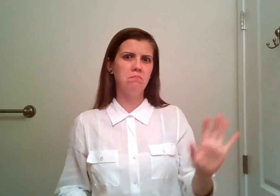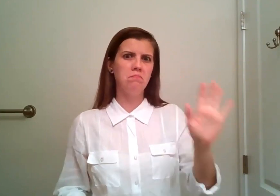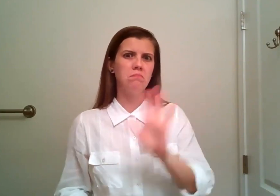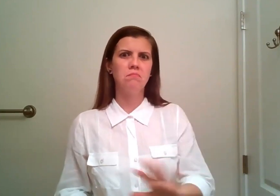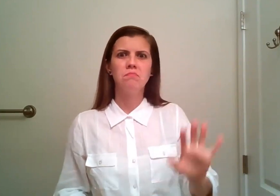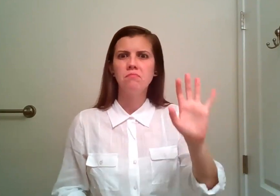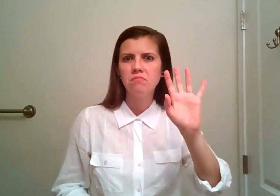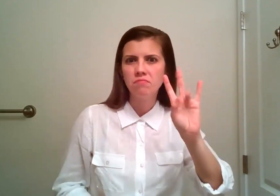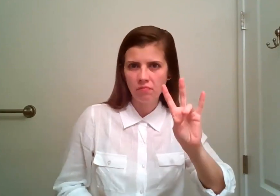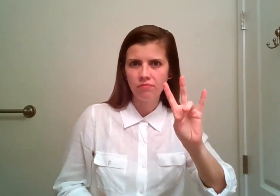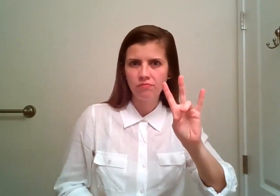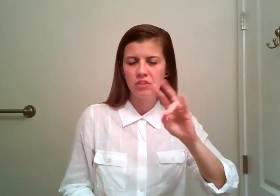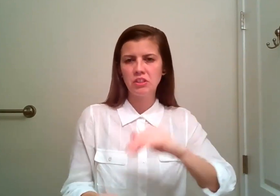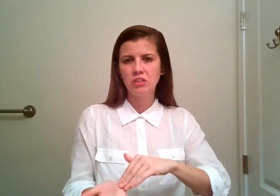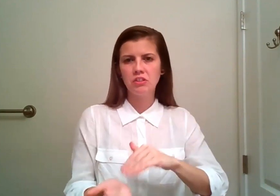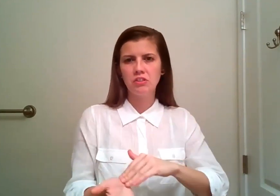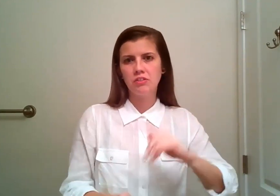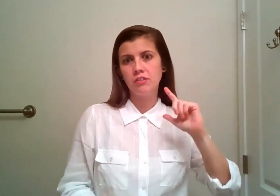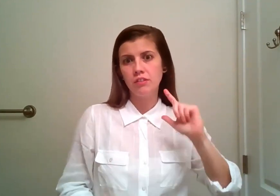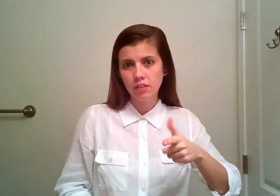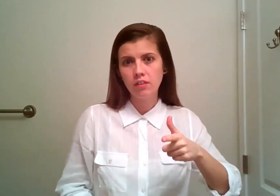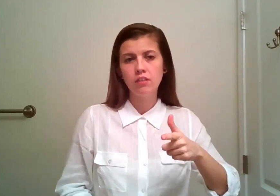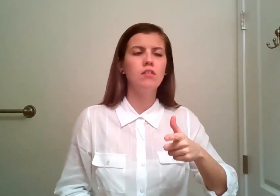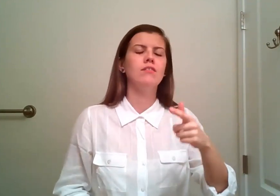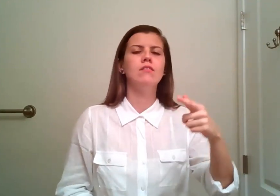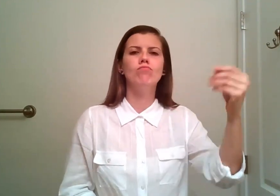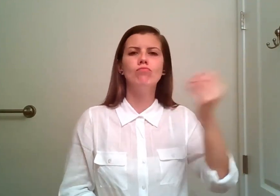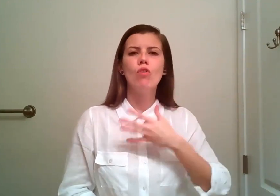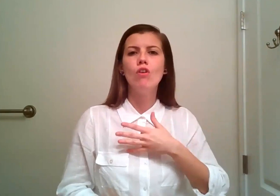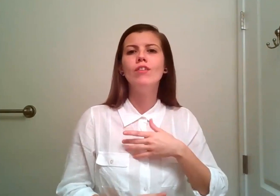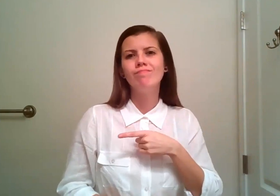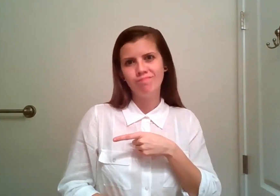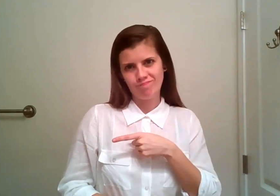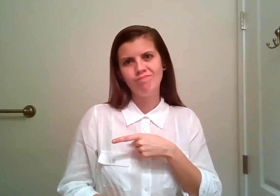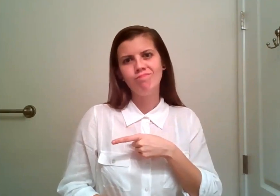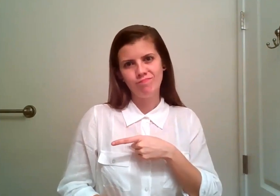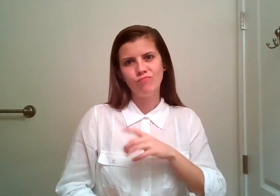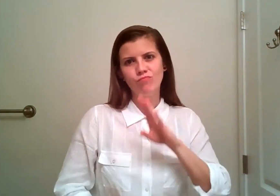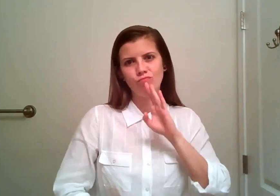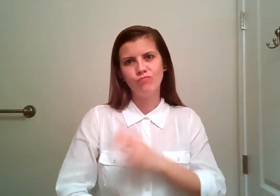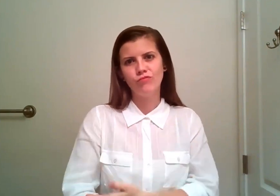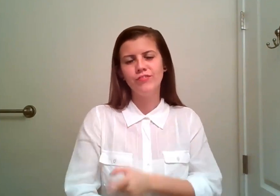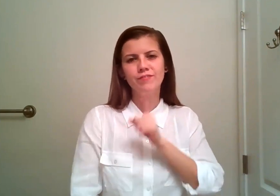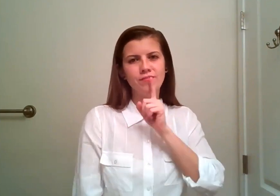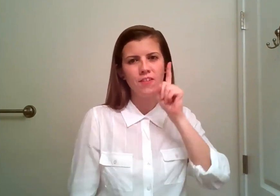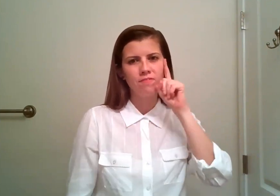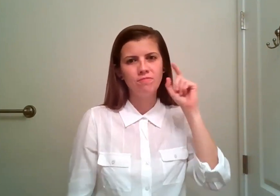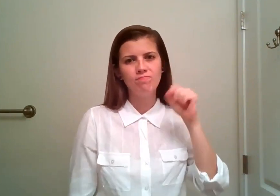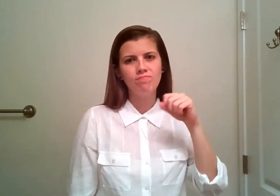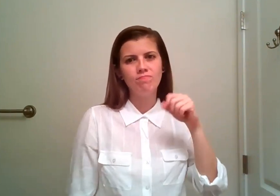me. So about 7 doctors later, they finally determined that